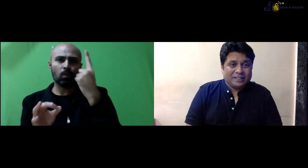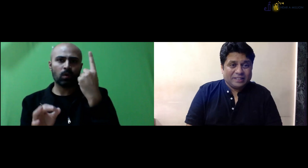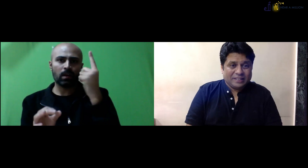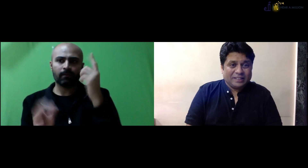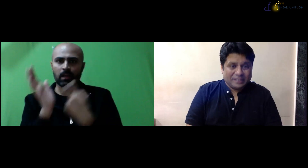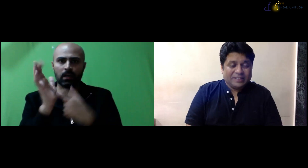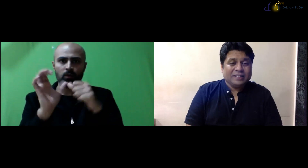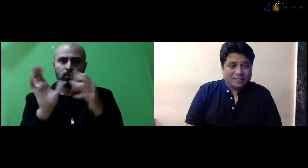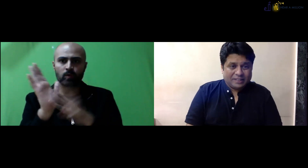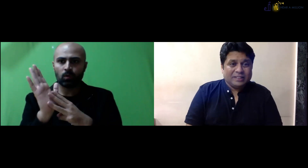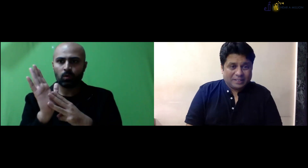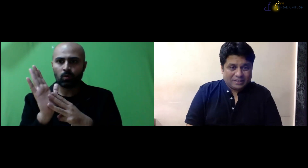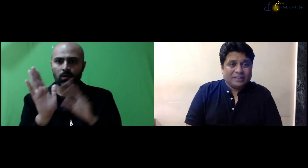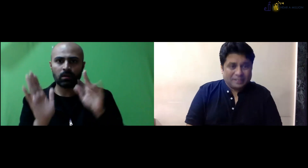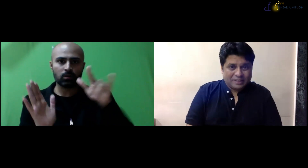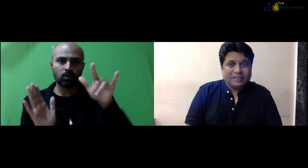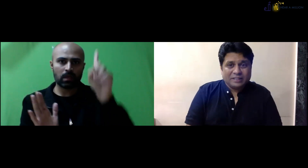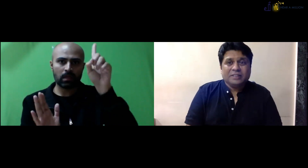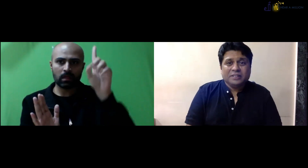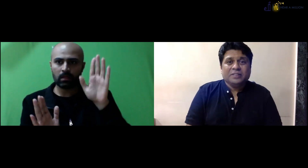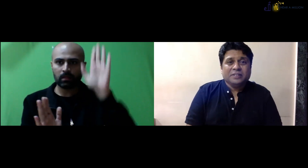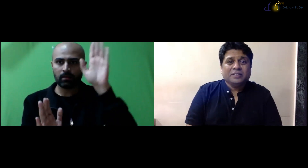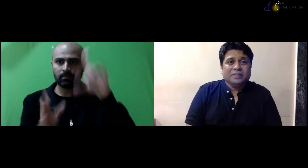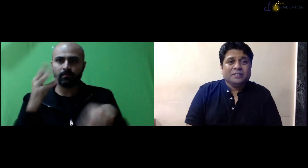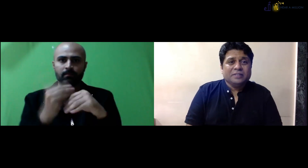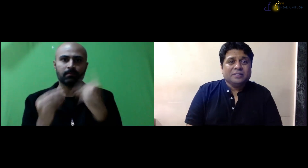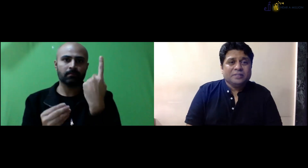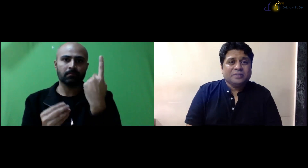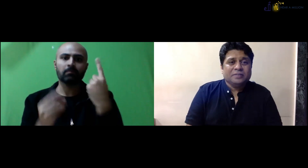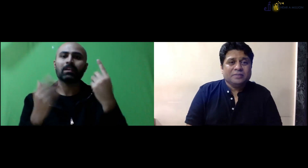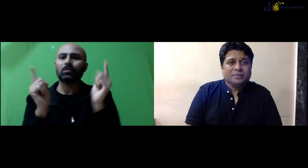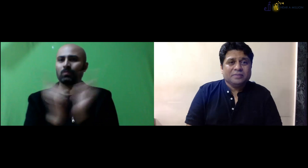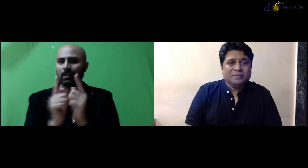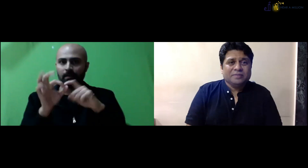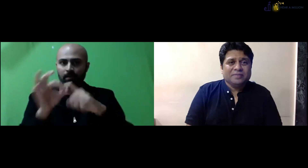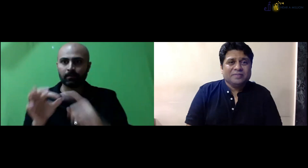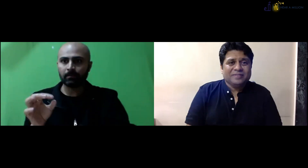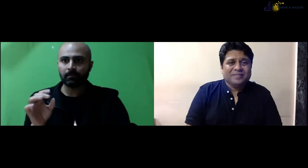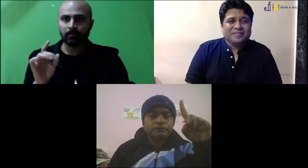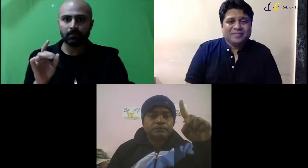minutes. Let's just have one last question from Ram.